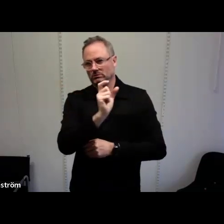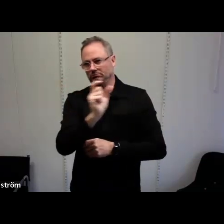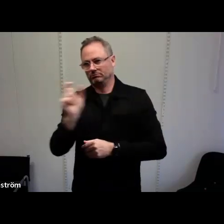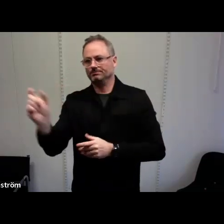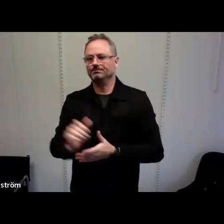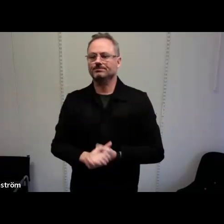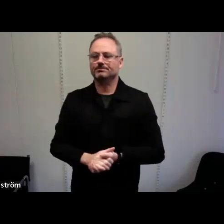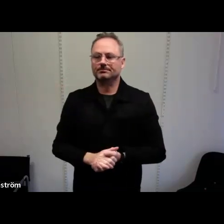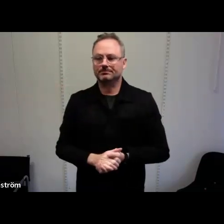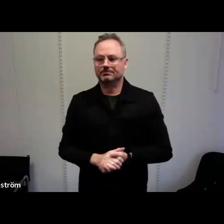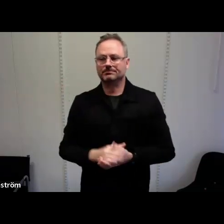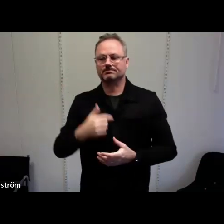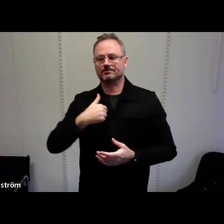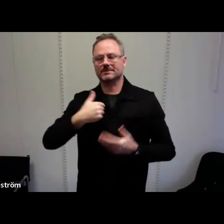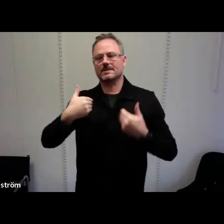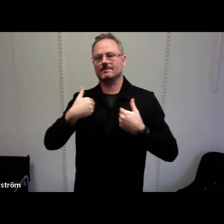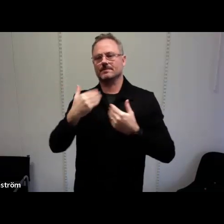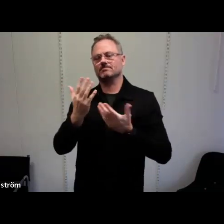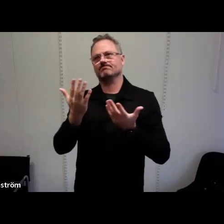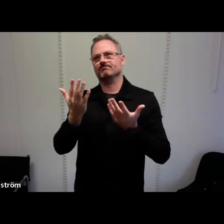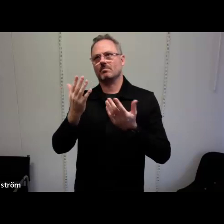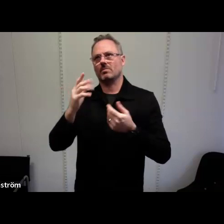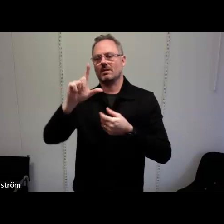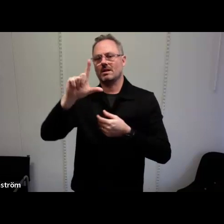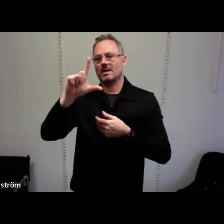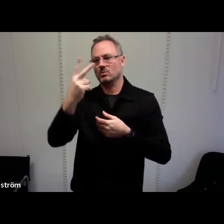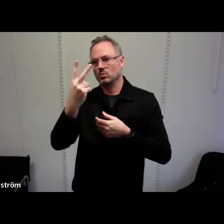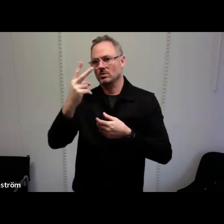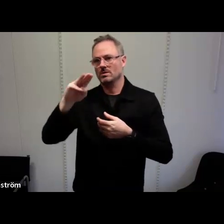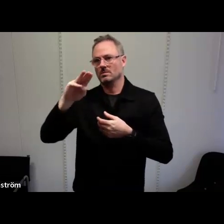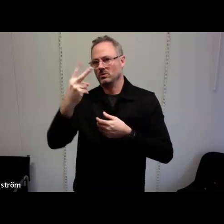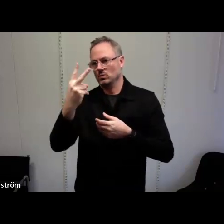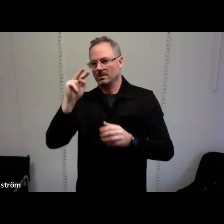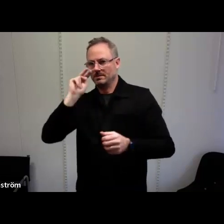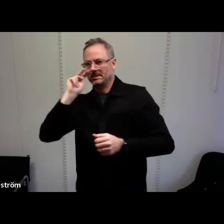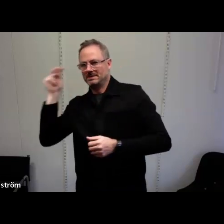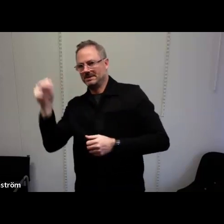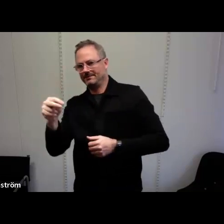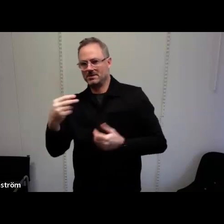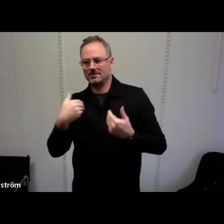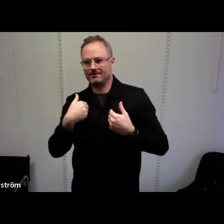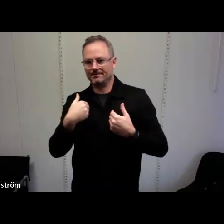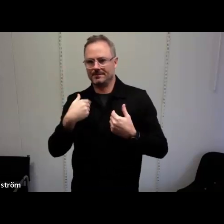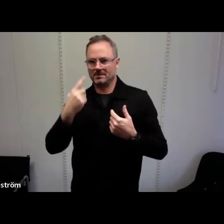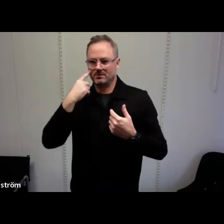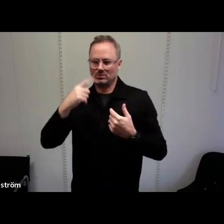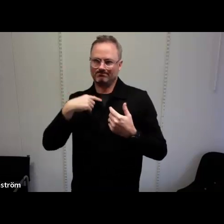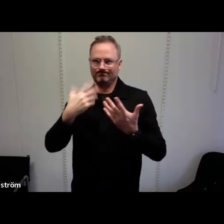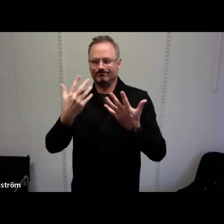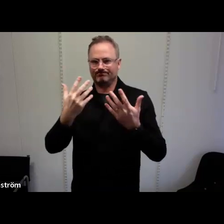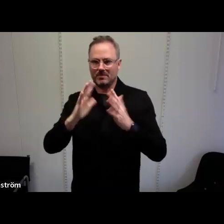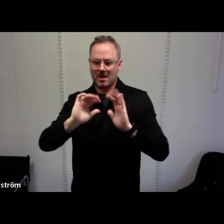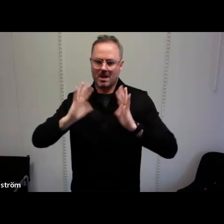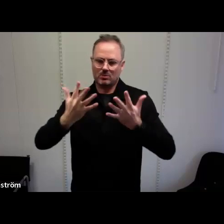in a row. And altogether we have 40 trials. So there's the L2,